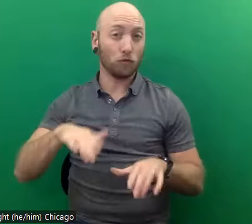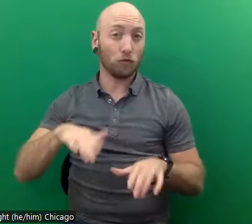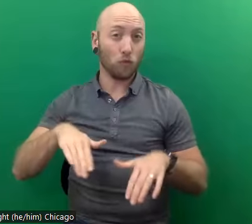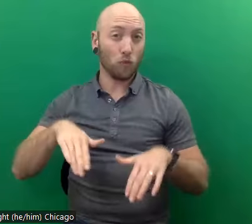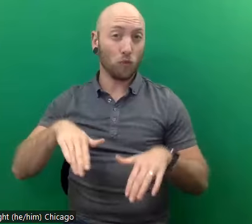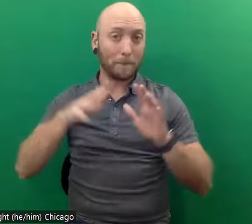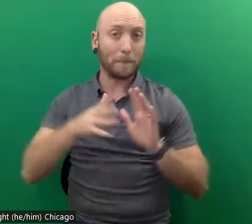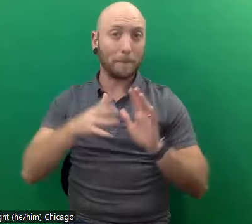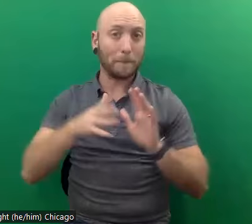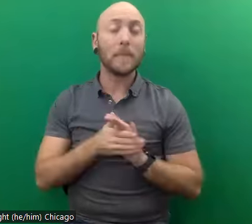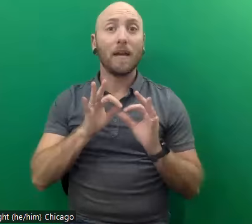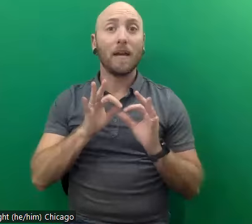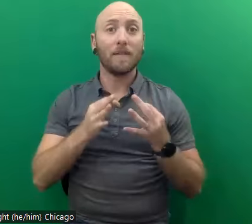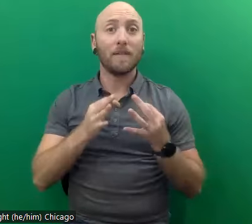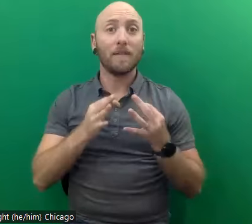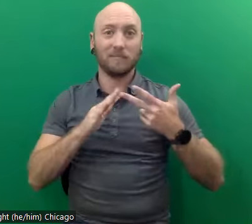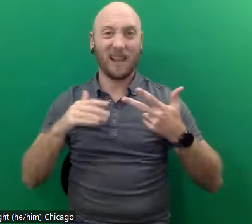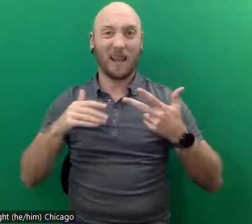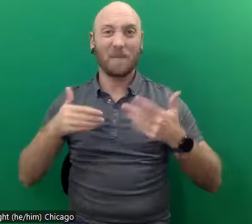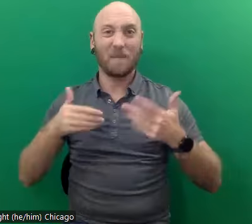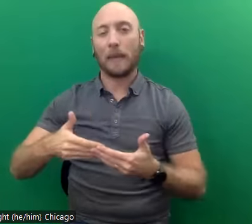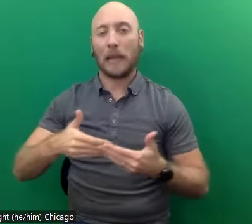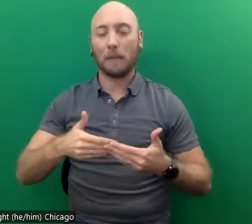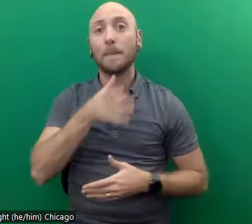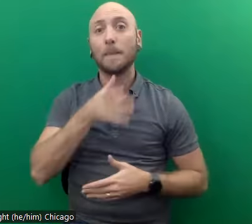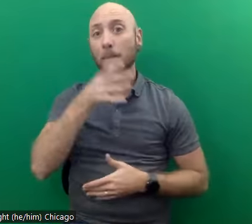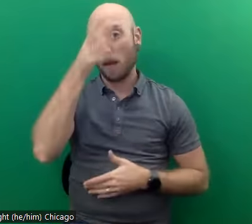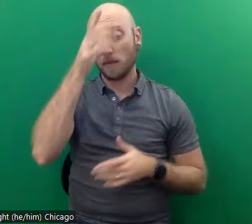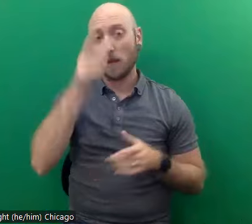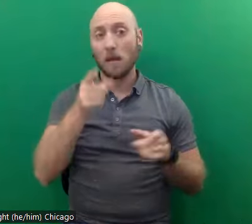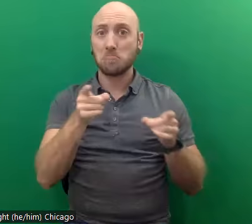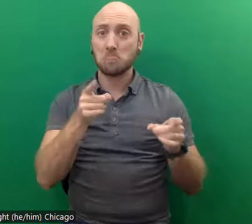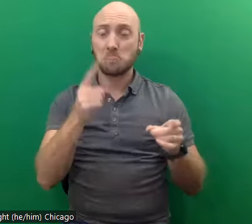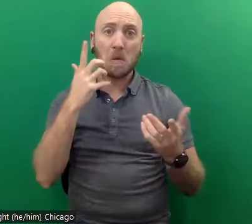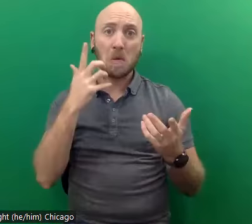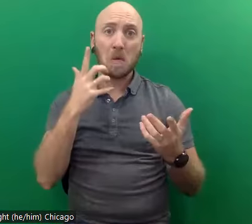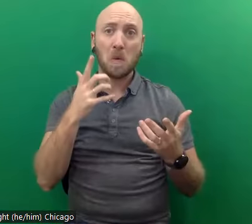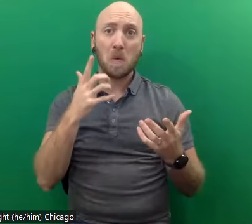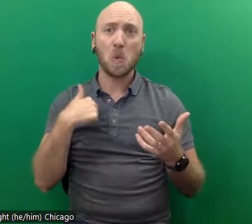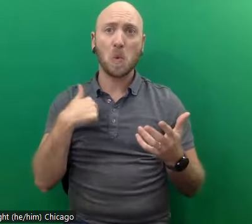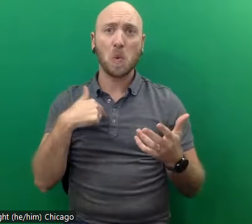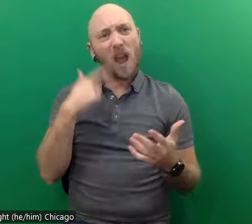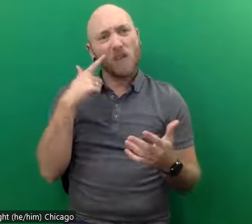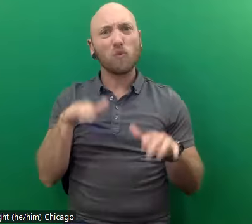the youngest of three. I'm the baby. Mother and father thought it was a normal family growing